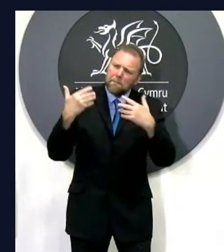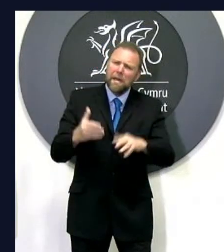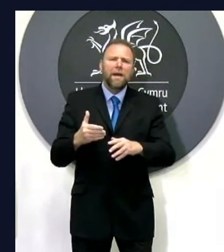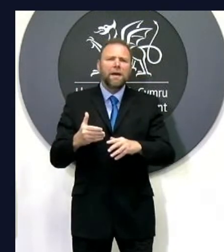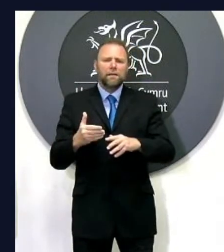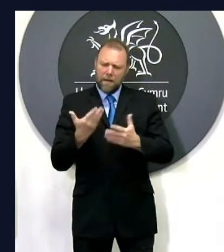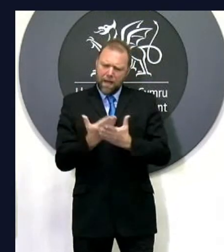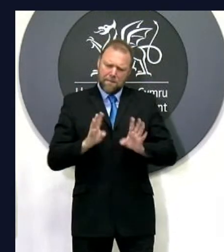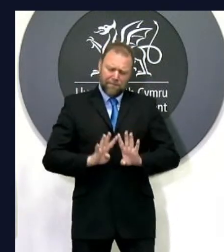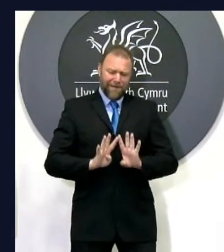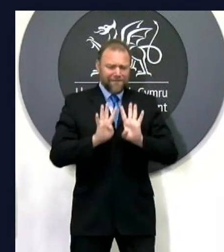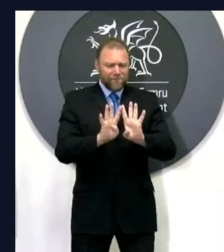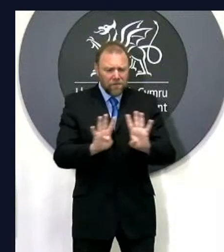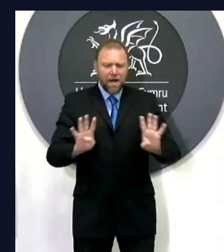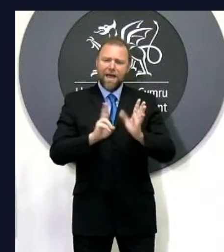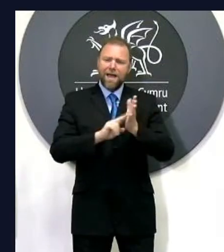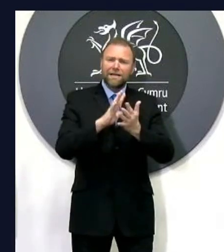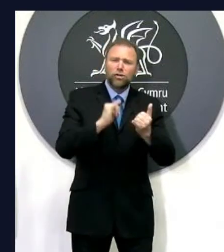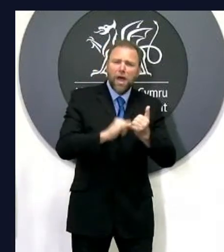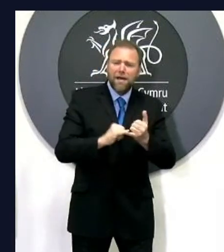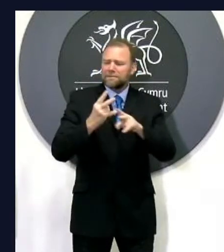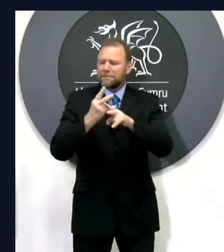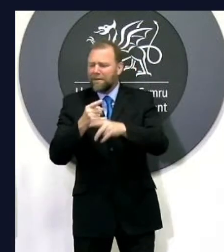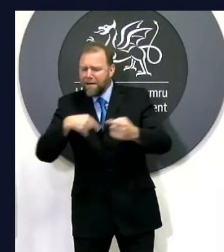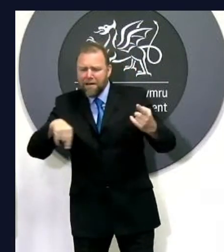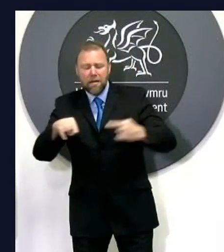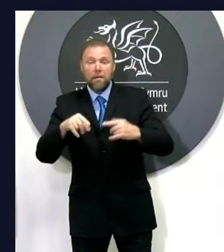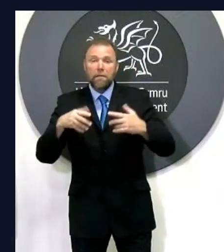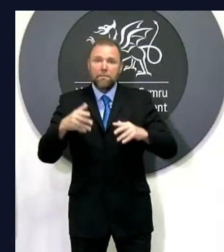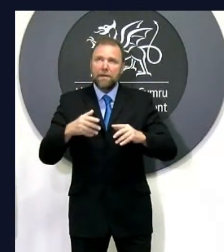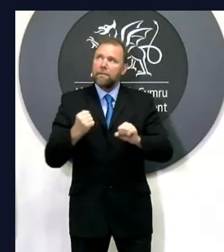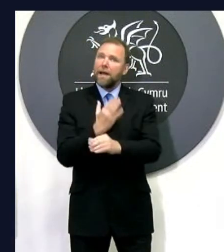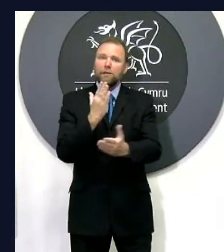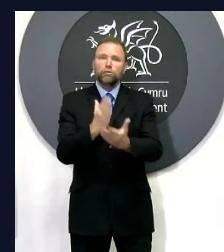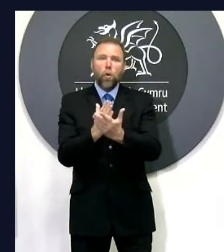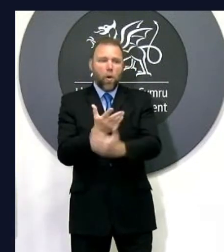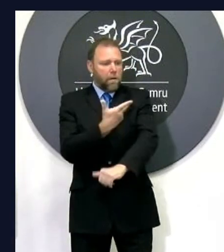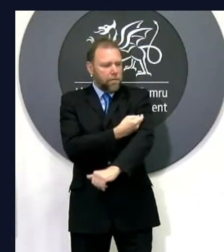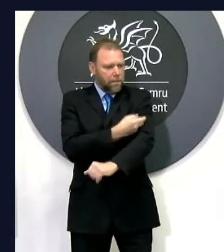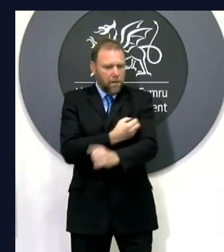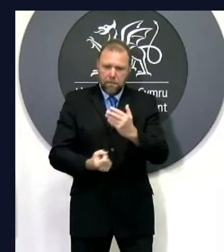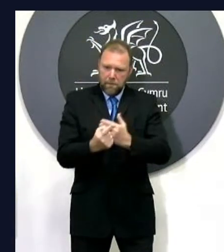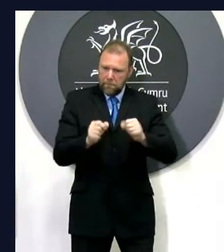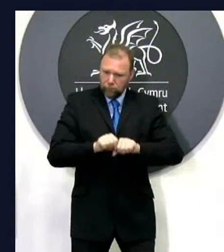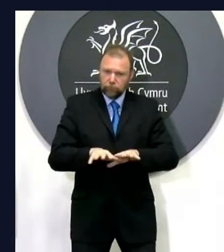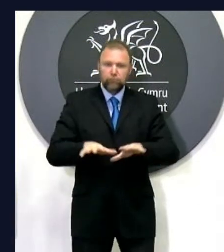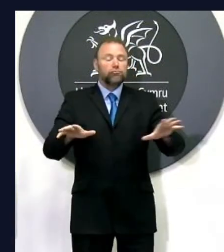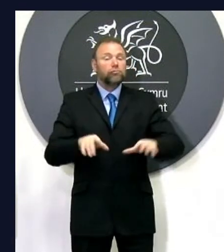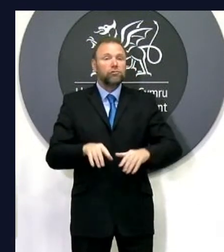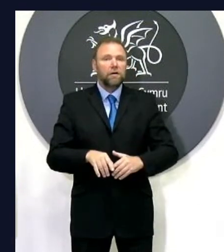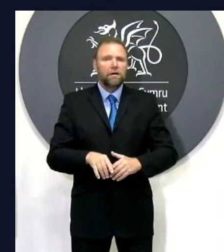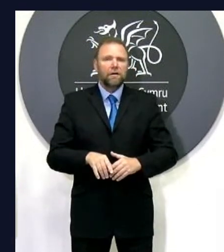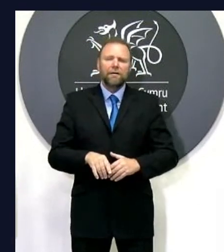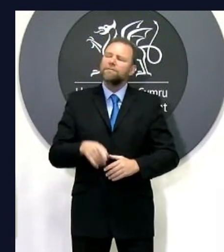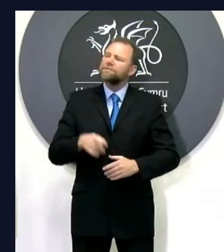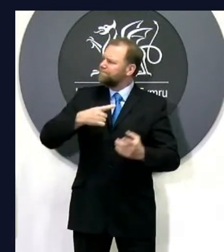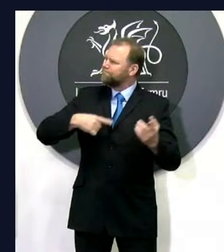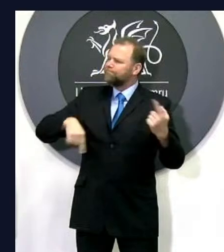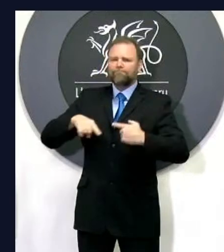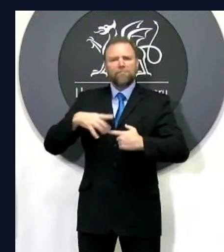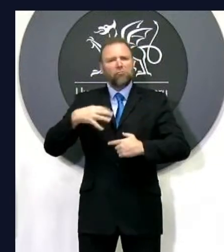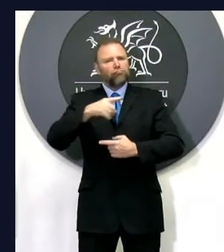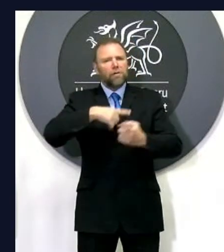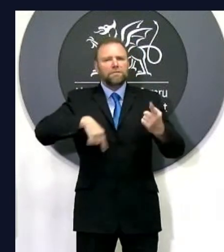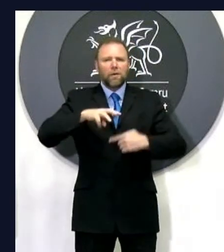the NHS right across Wales to make this happen. And on behalf of us all, I want to thank